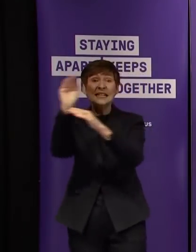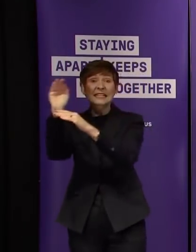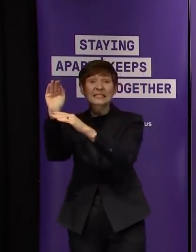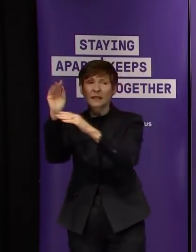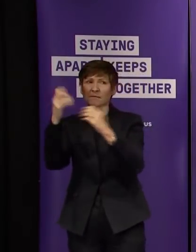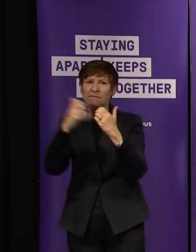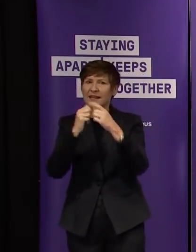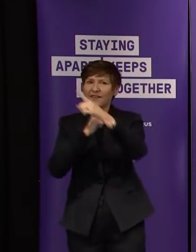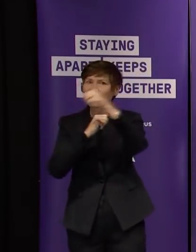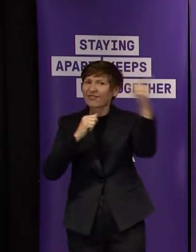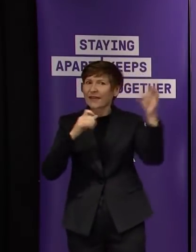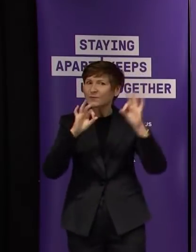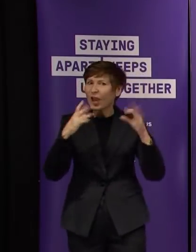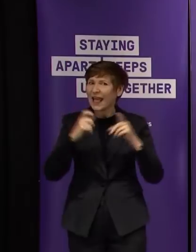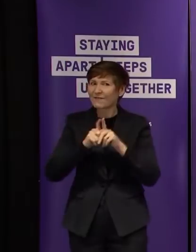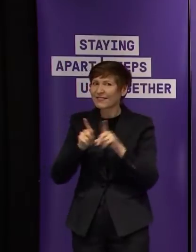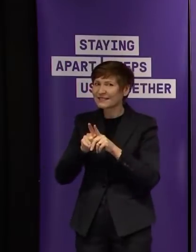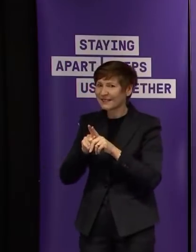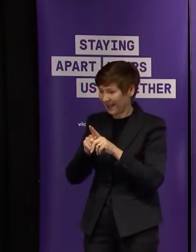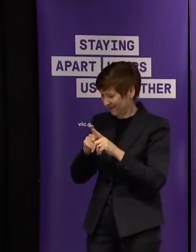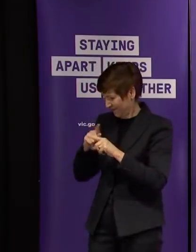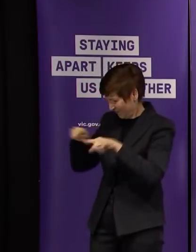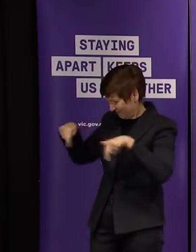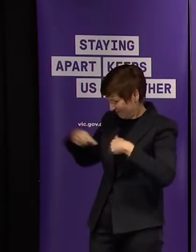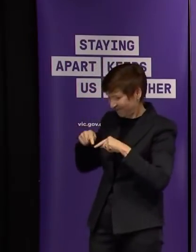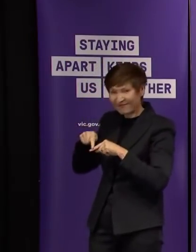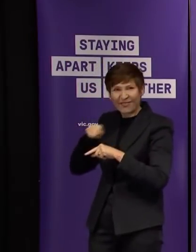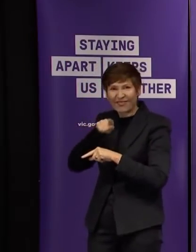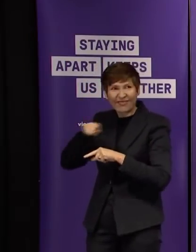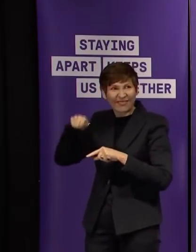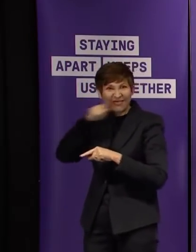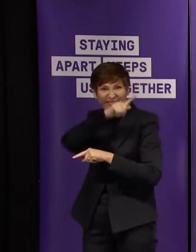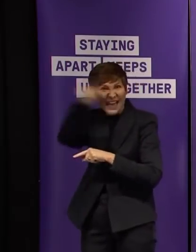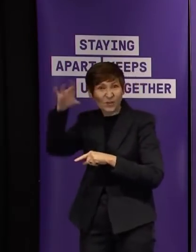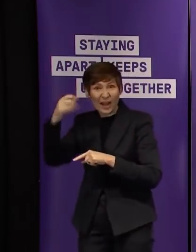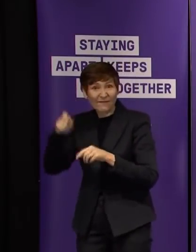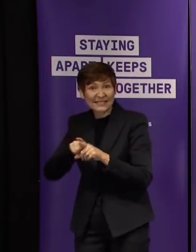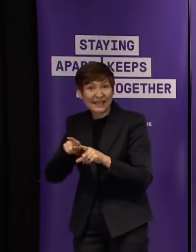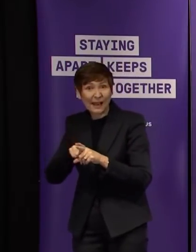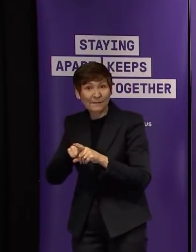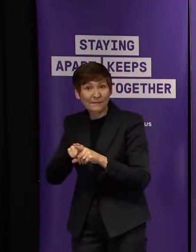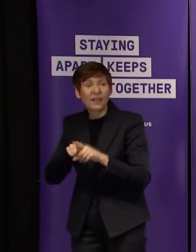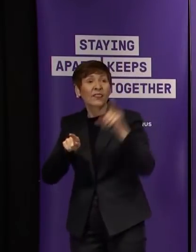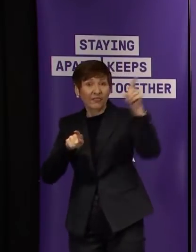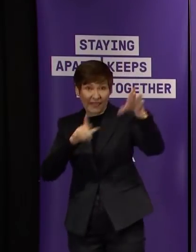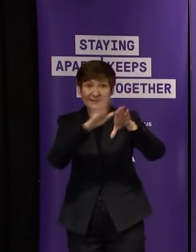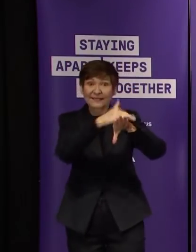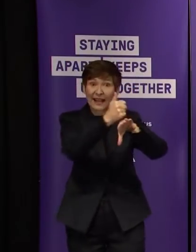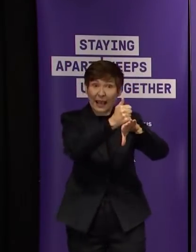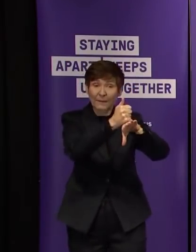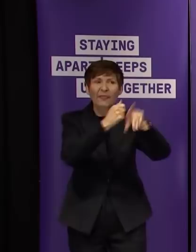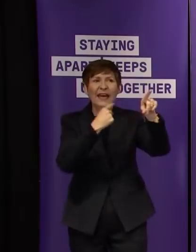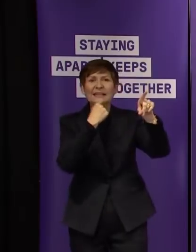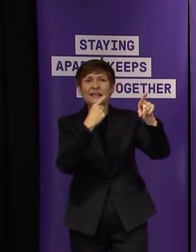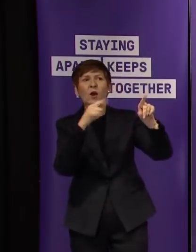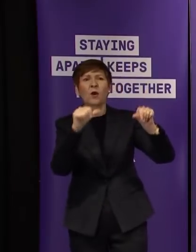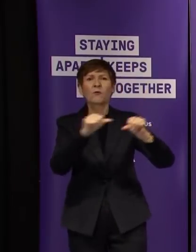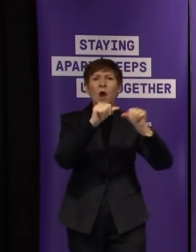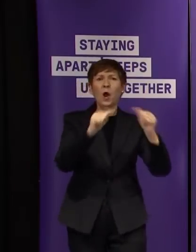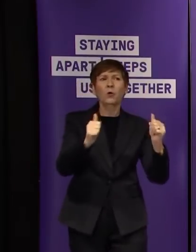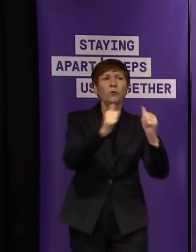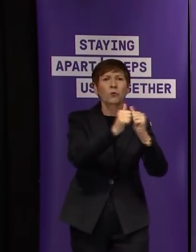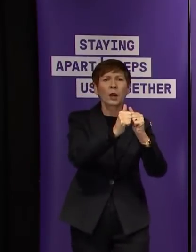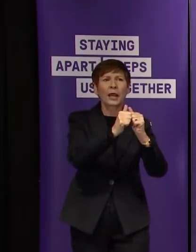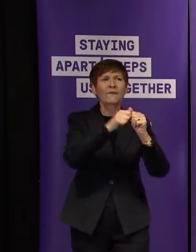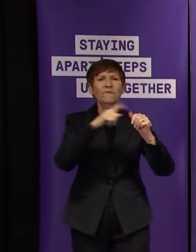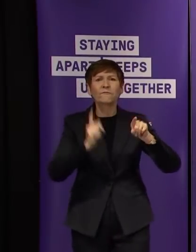tracing in any meaningful sense when they get above 50 cases. That's not what we're doing here. So the strategy remains the National Cabinet agreed strategy, and I've